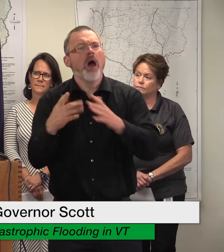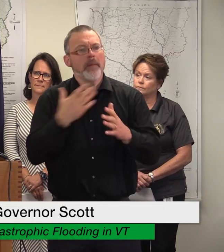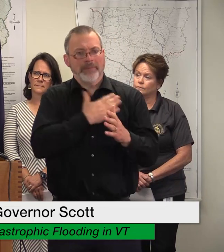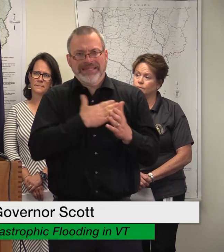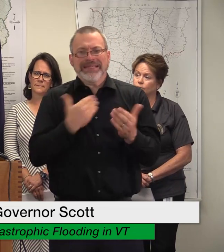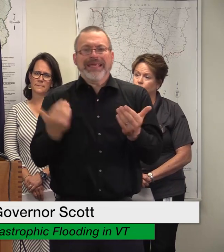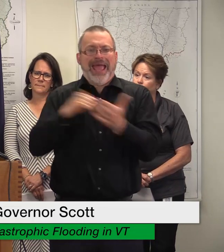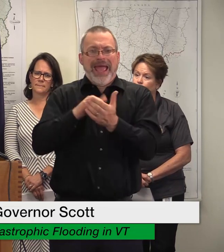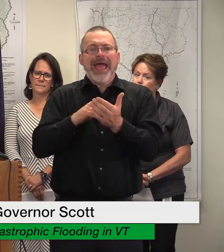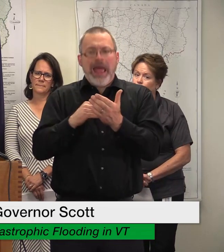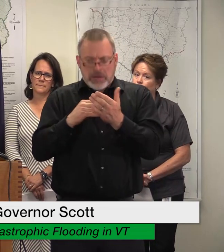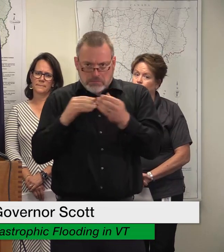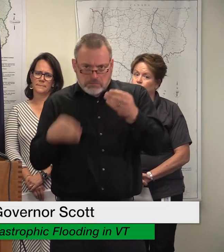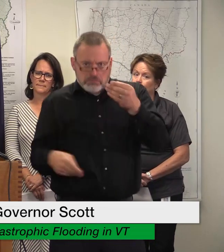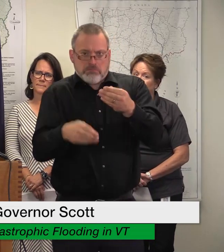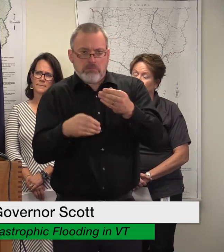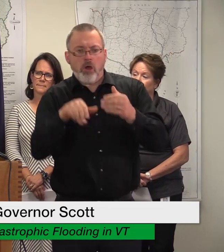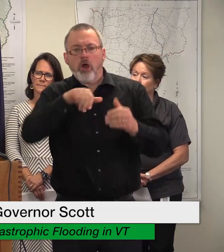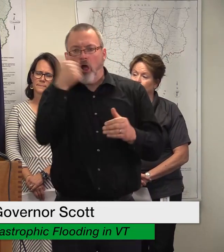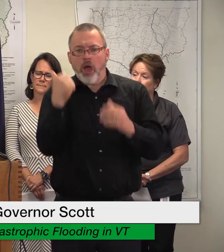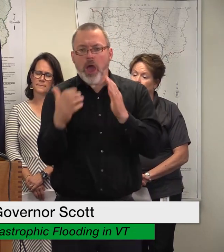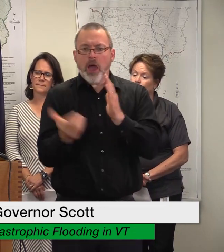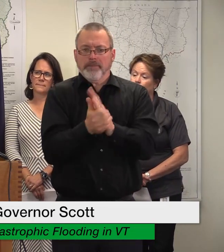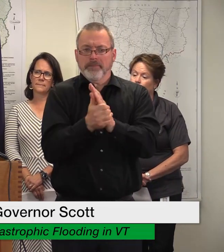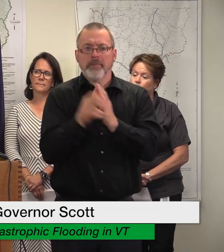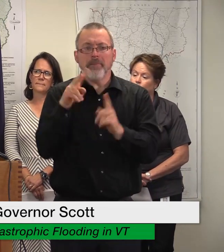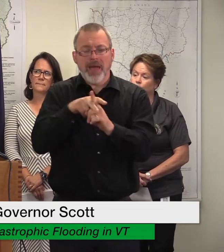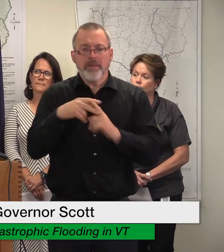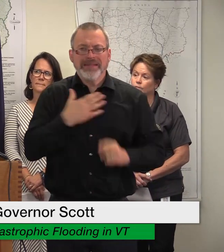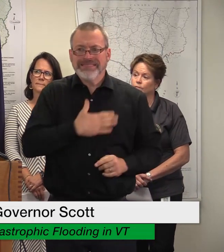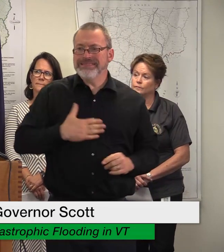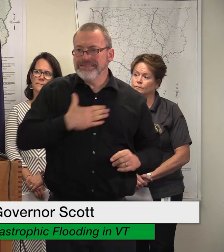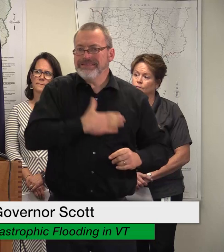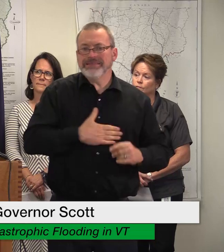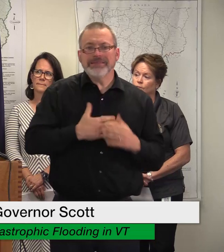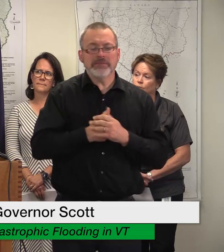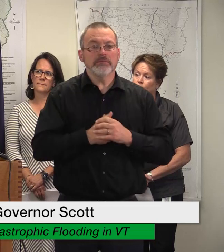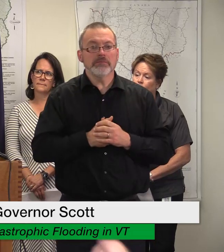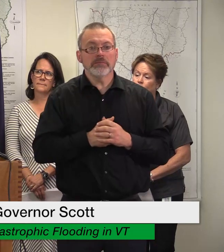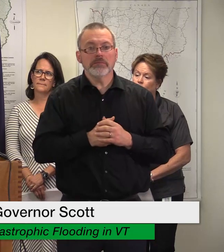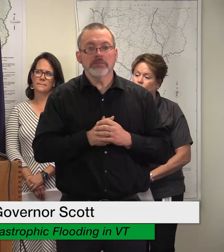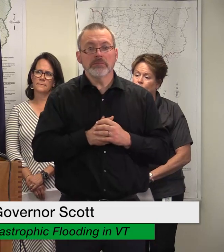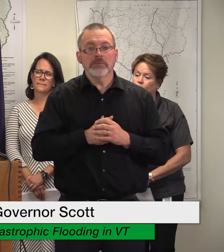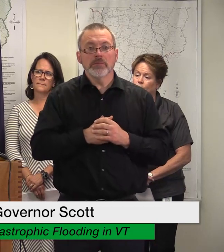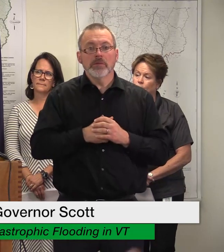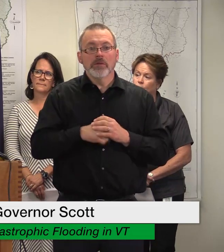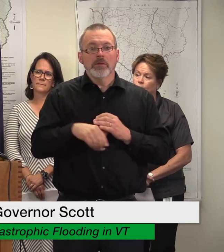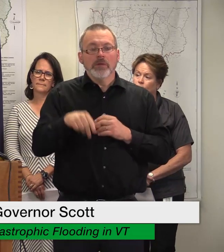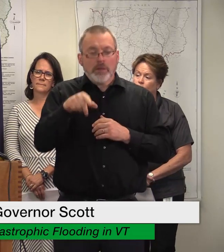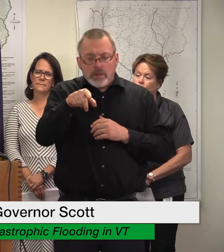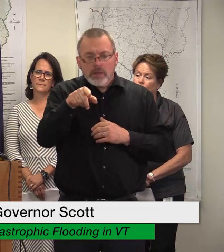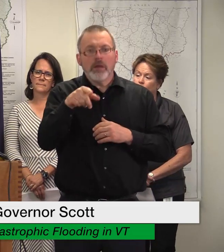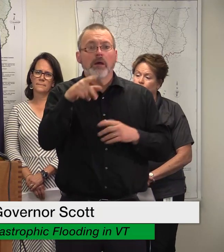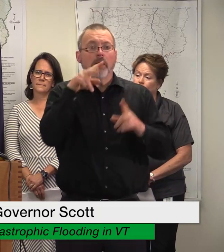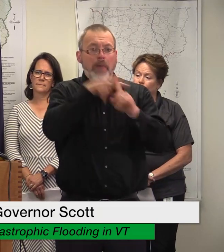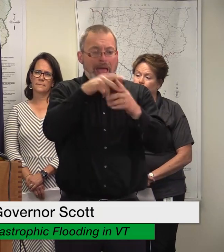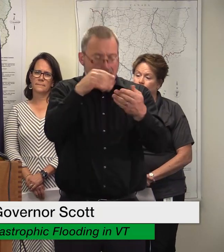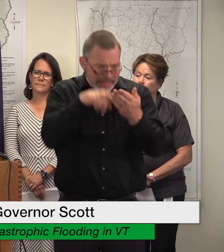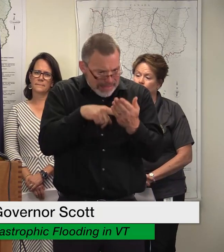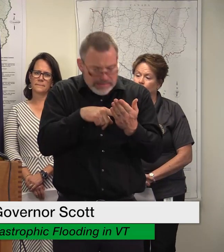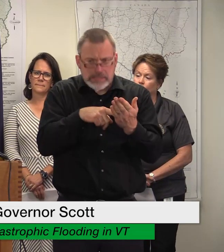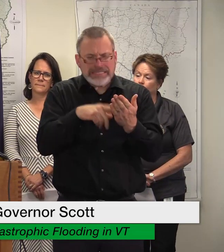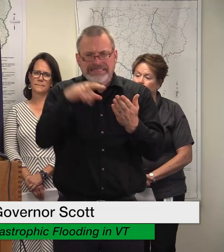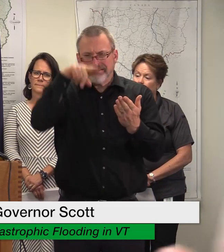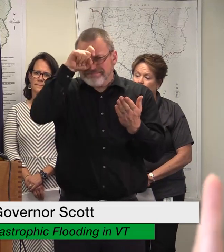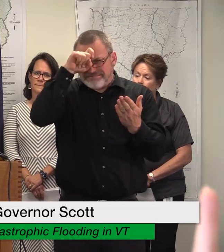additional assistance. If you have applied for assistance and have questions about your application, please call us or visit us at one of